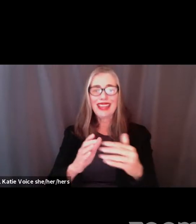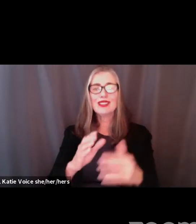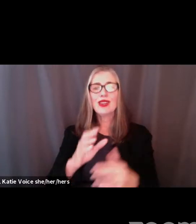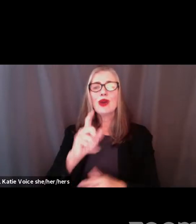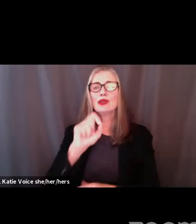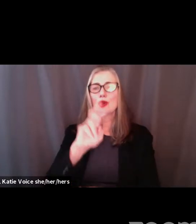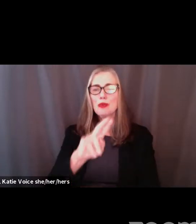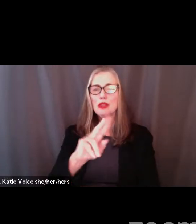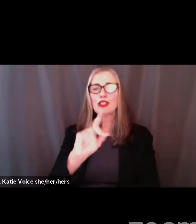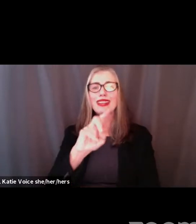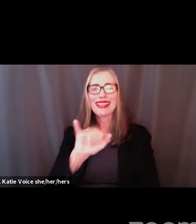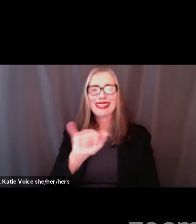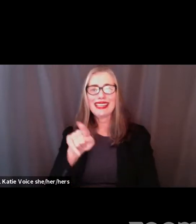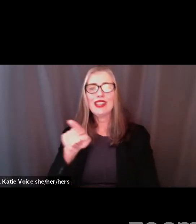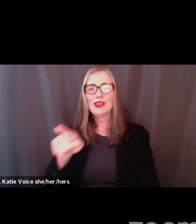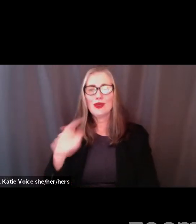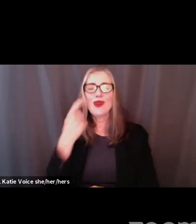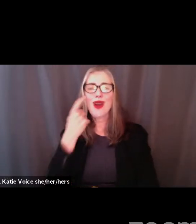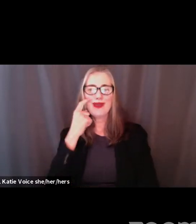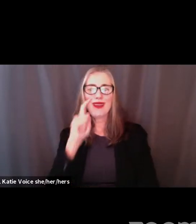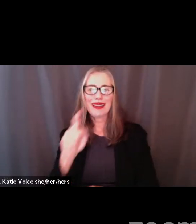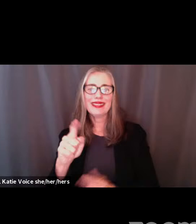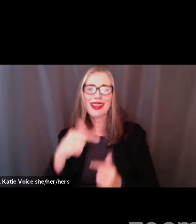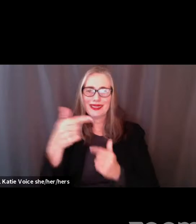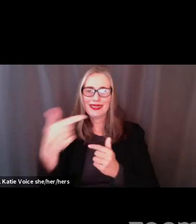making an amendment.